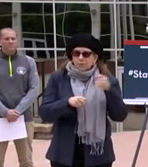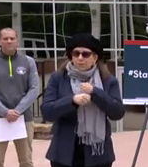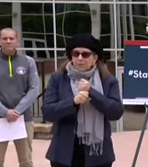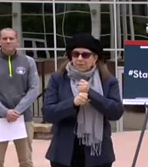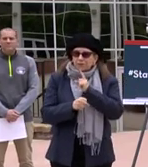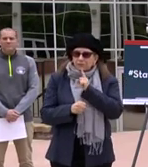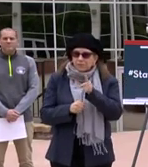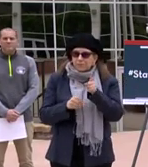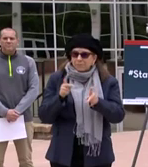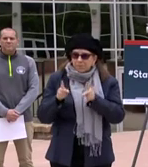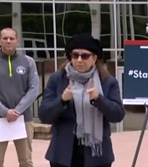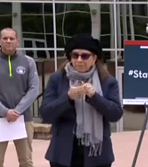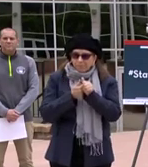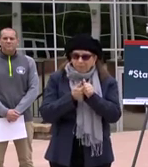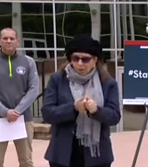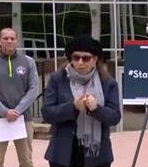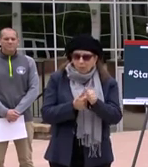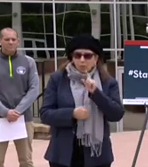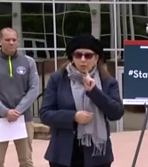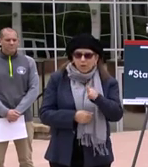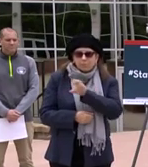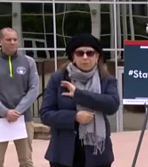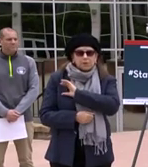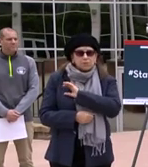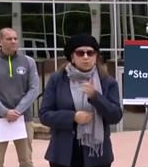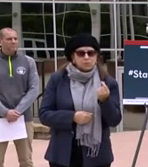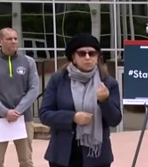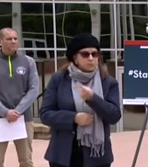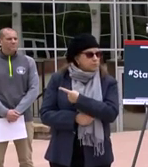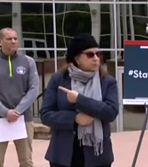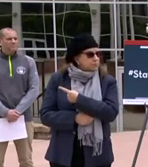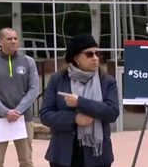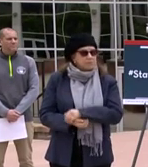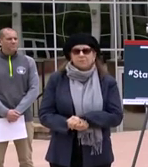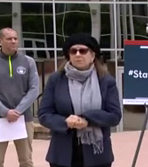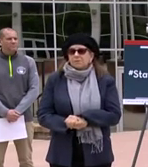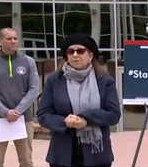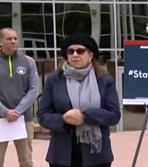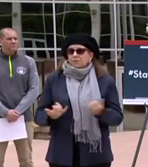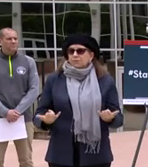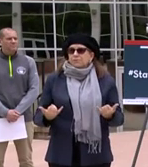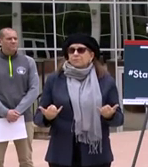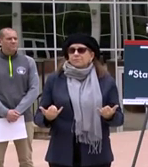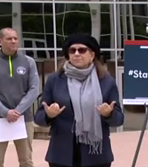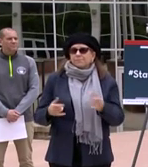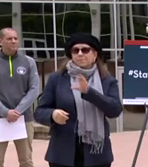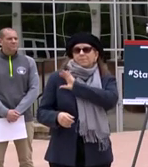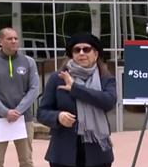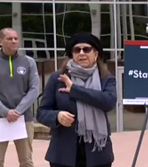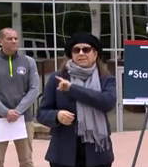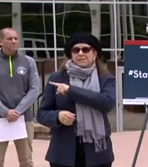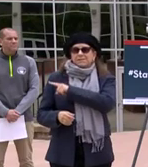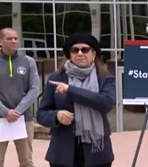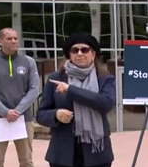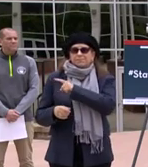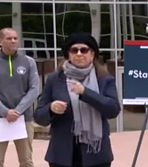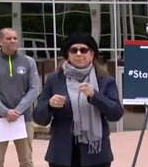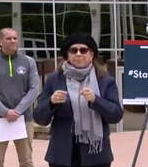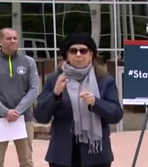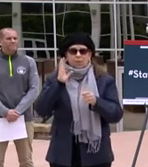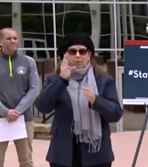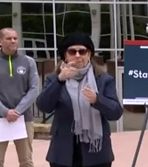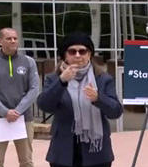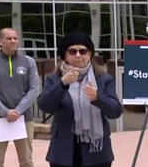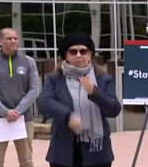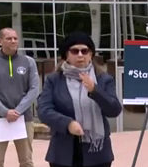Officers and whoever else would be enforcing the stay-at-home now that they have at their disposal fines and jail penalties? We